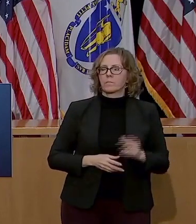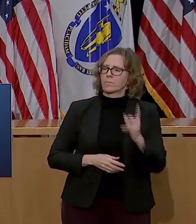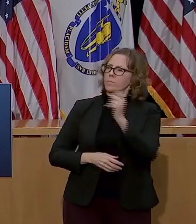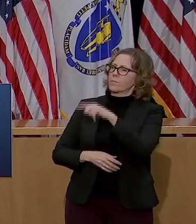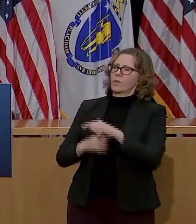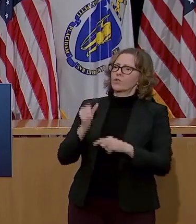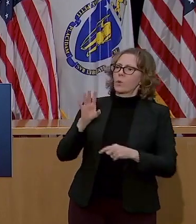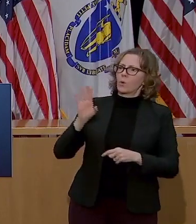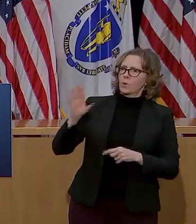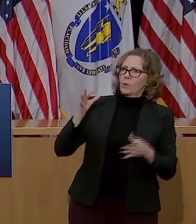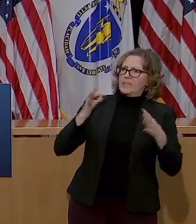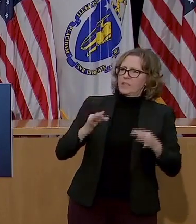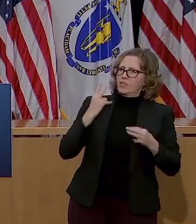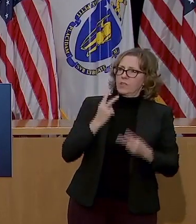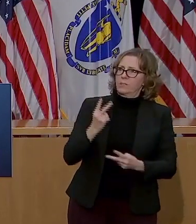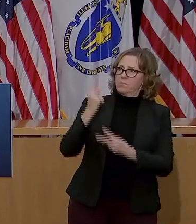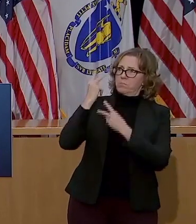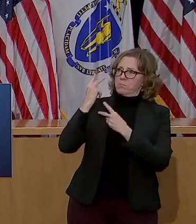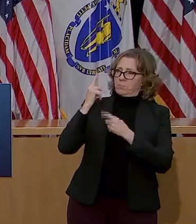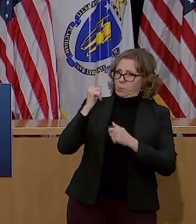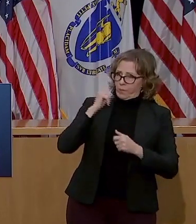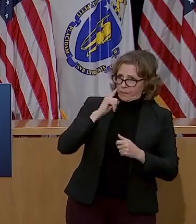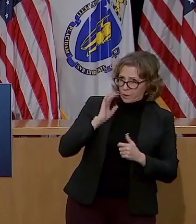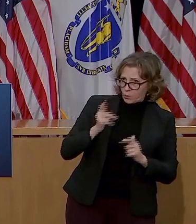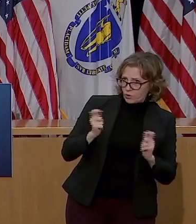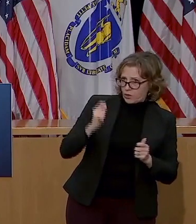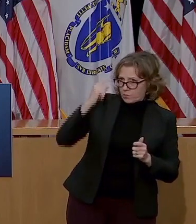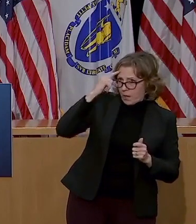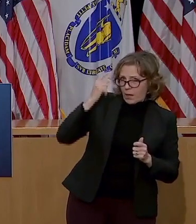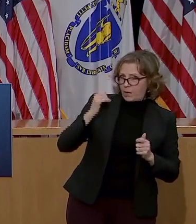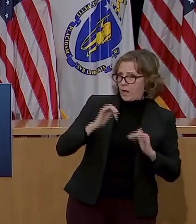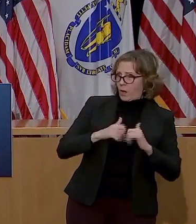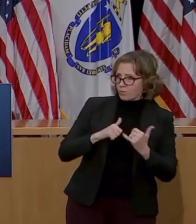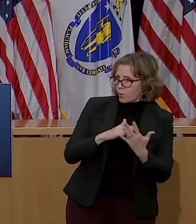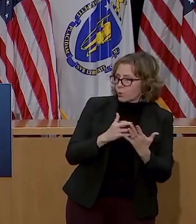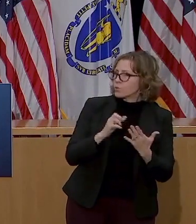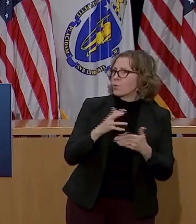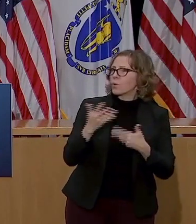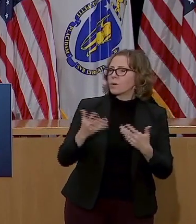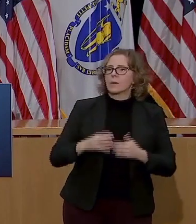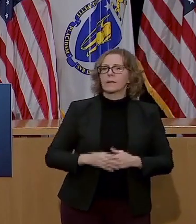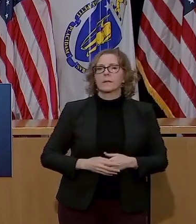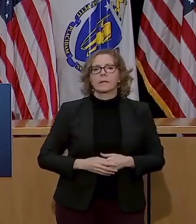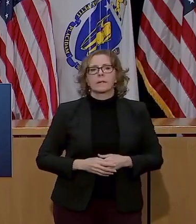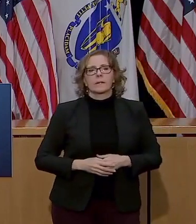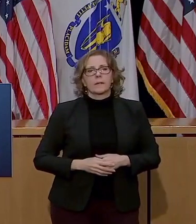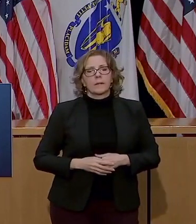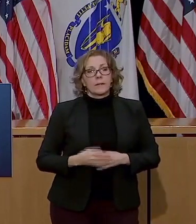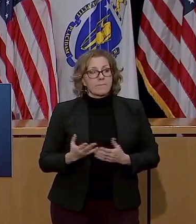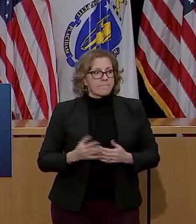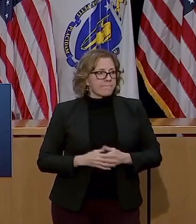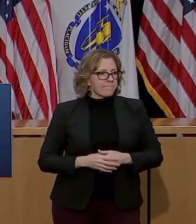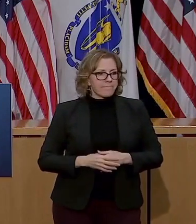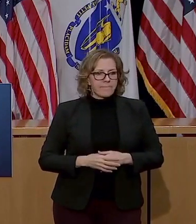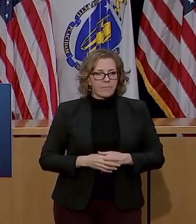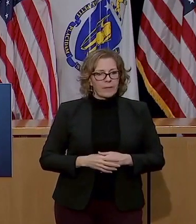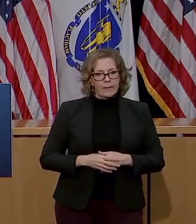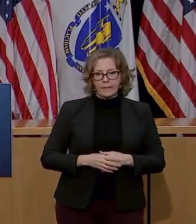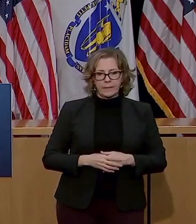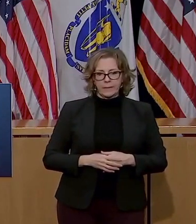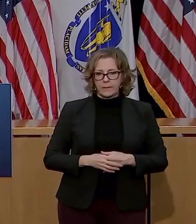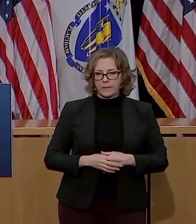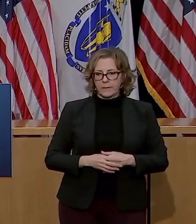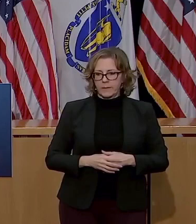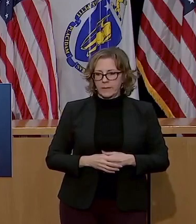differently. You think that everything's been spot on? I think, well, look, if I had a